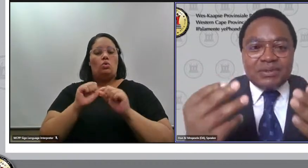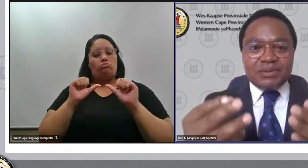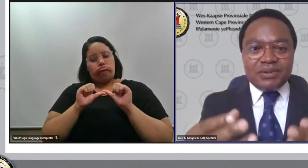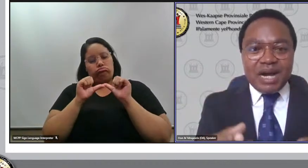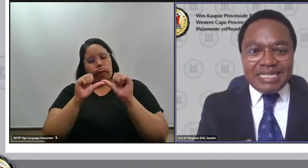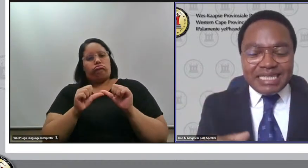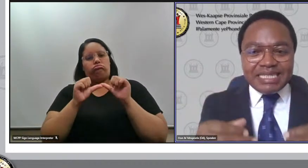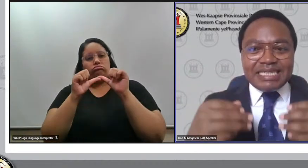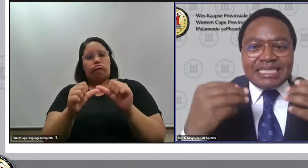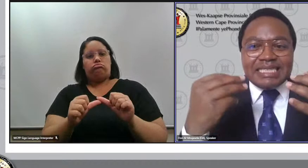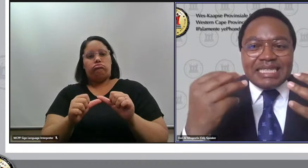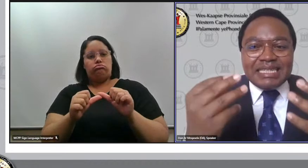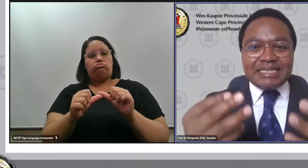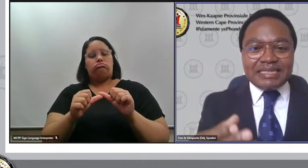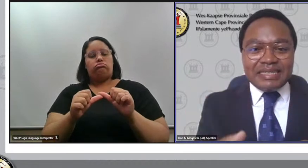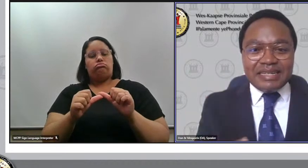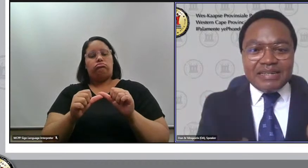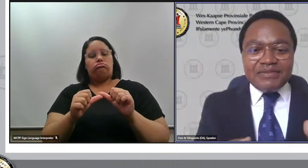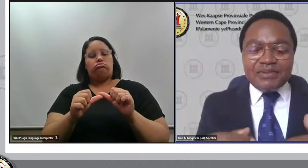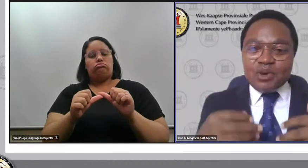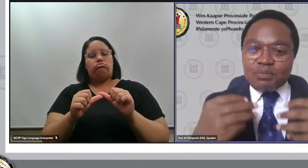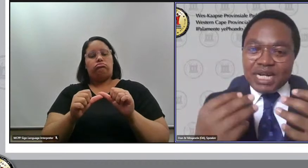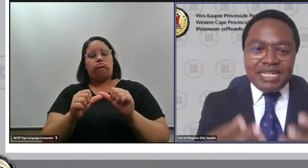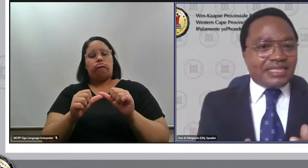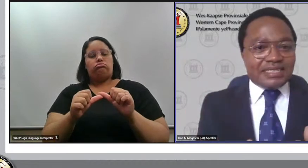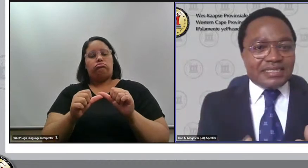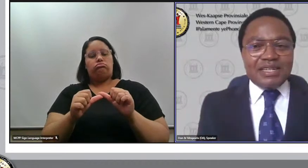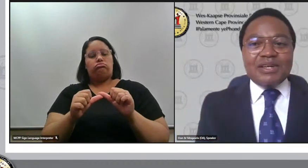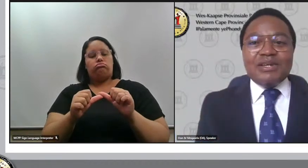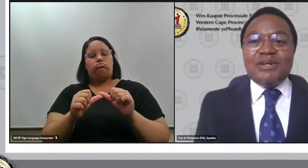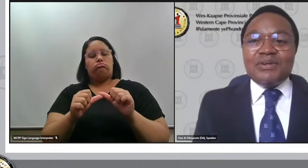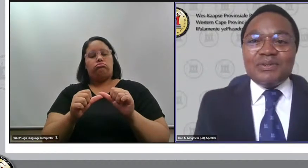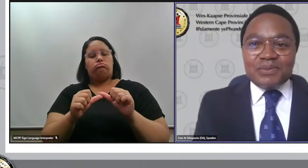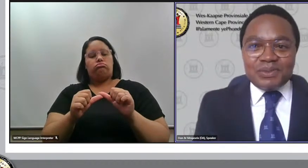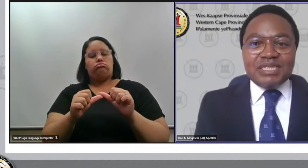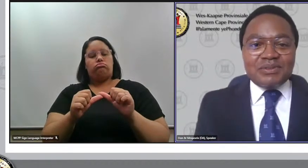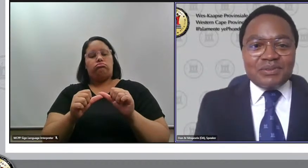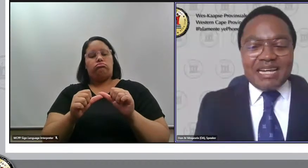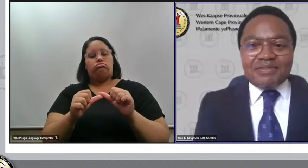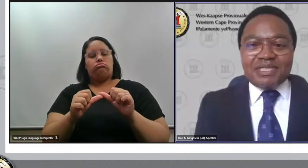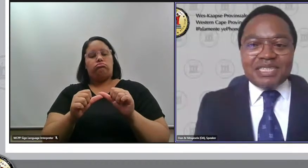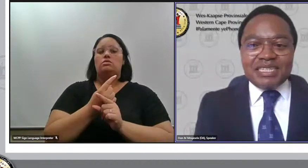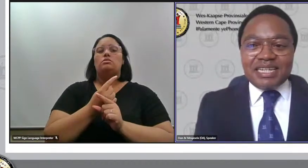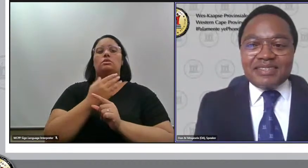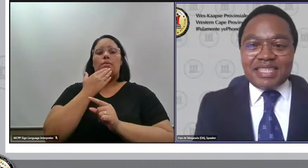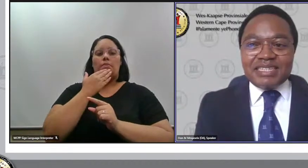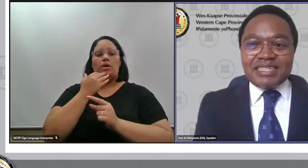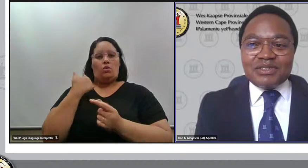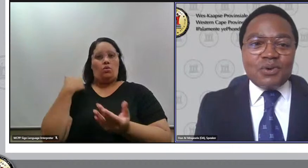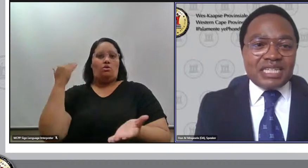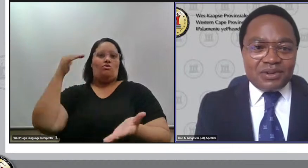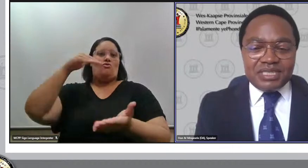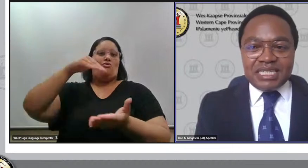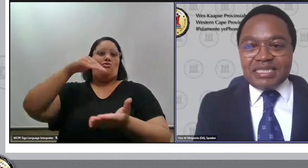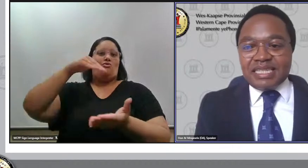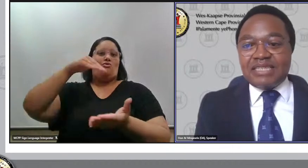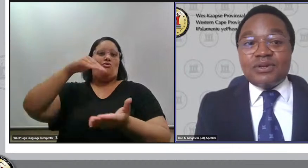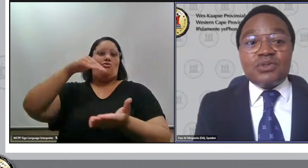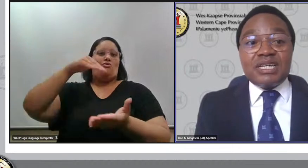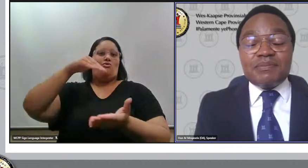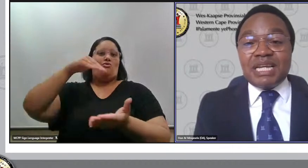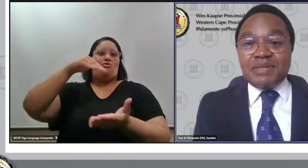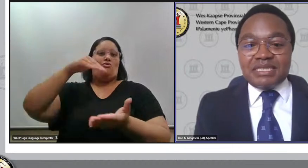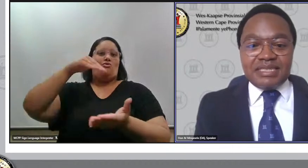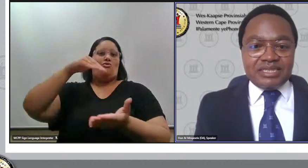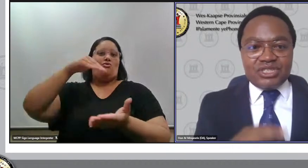continuous, you know, agility and, you know, praying, we've arrived. And I think no one can contest that.